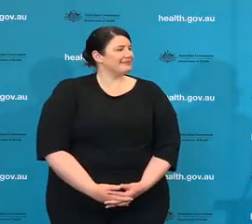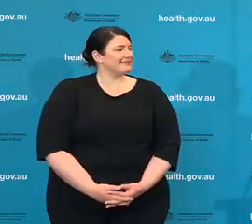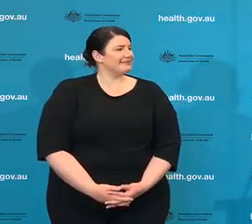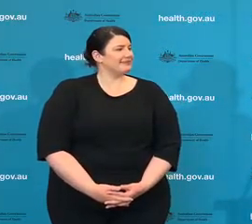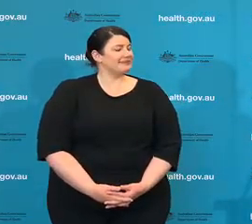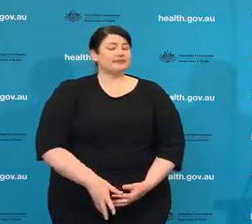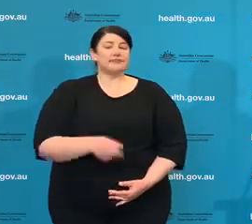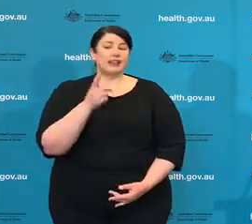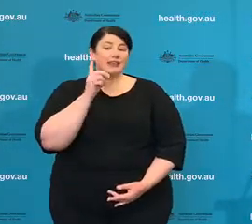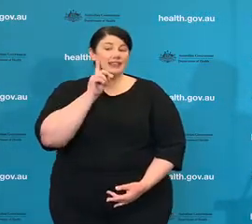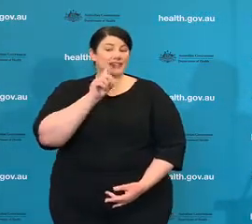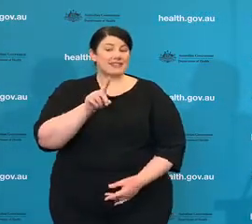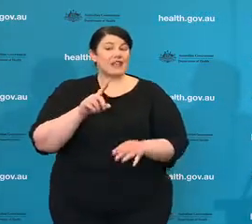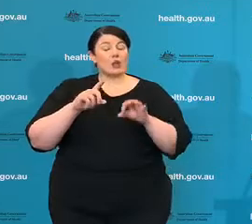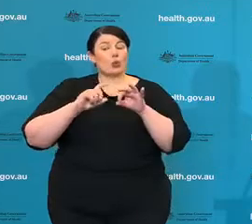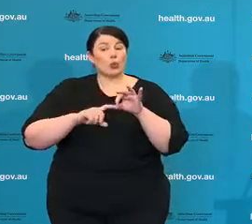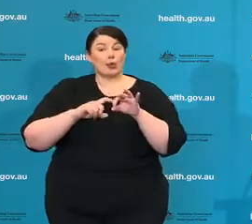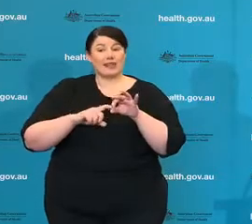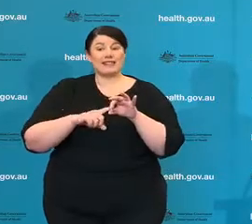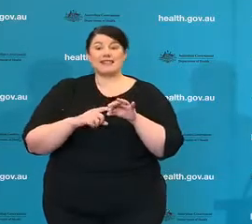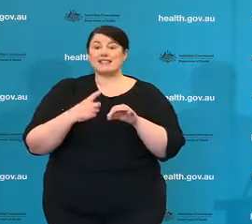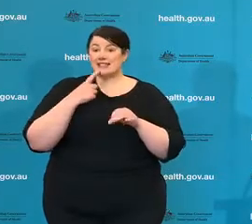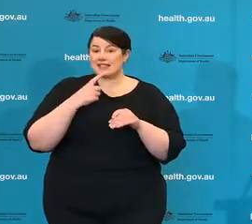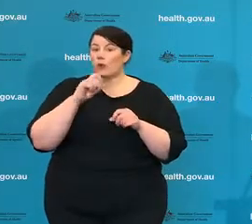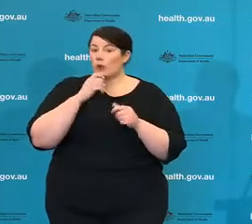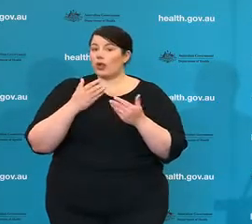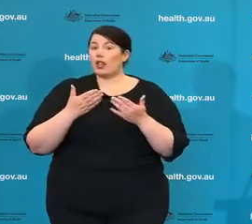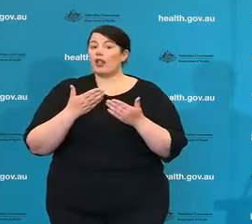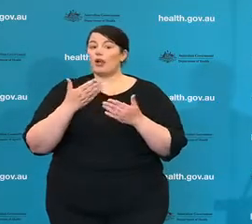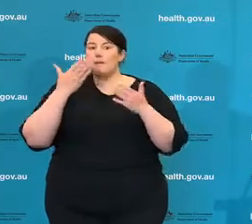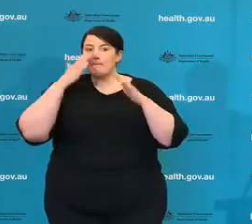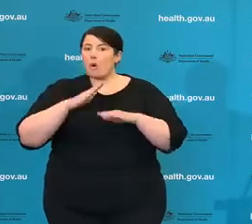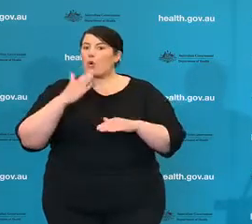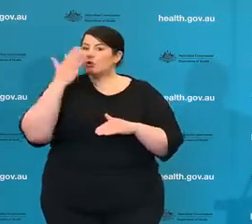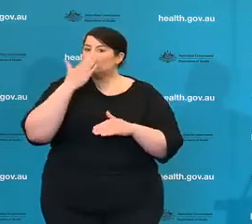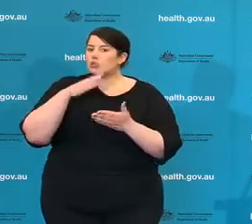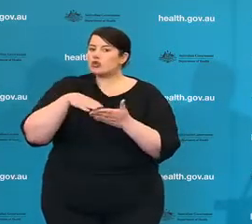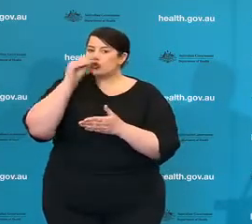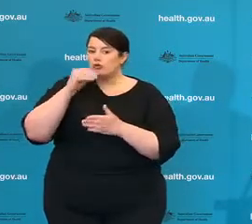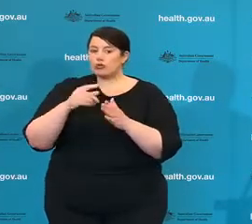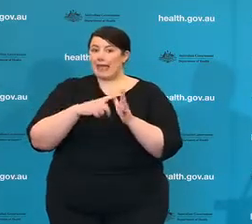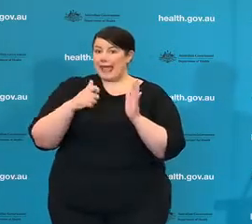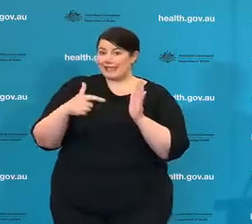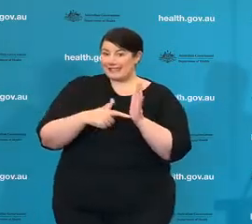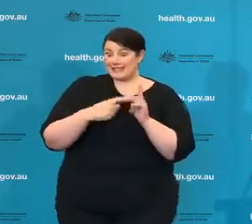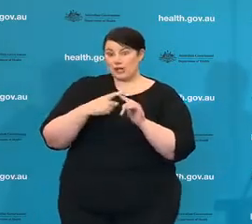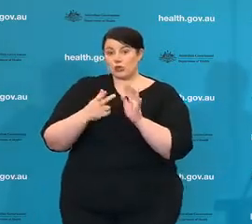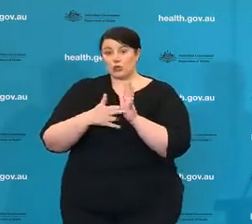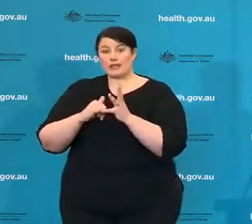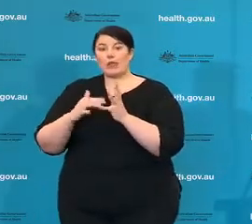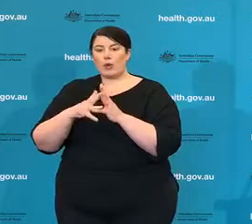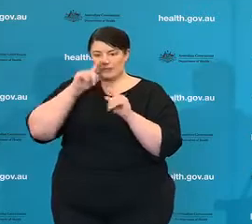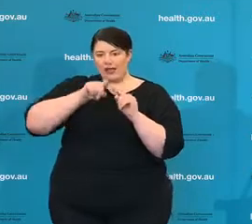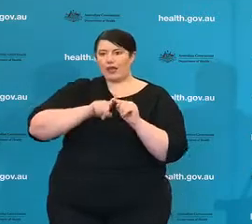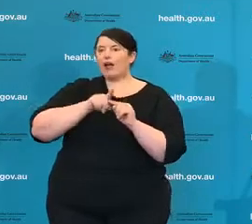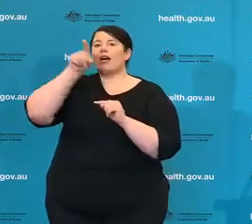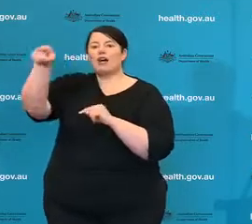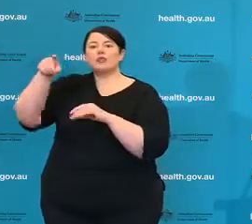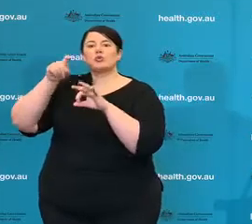yesterday, Queensland announced that it would be granting exemptions to boarding school students from ACT and New South Wales in areas with